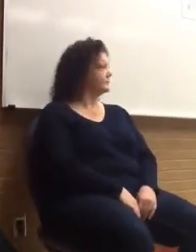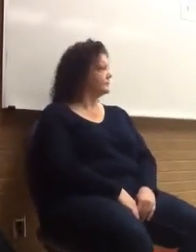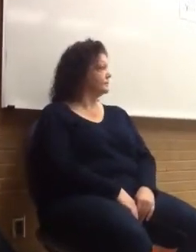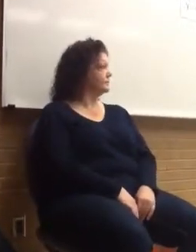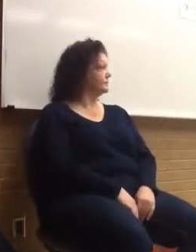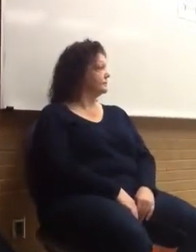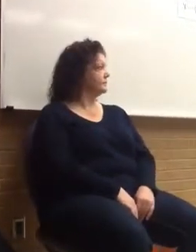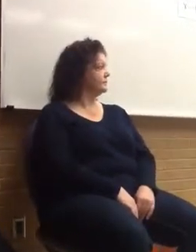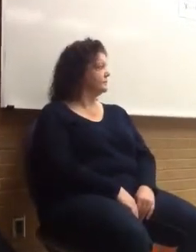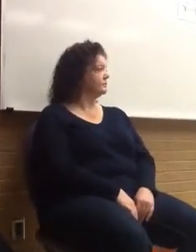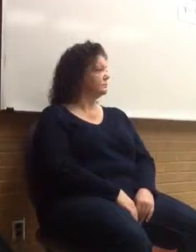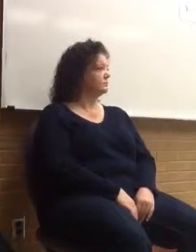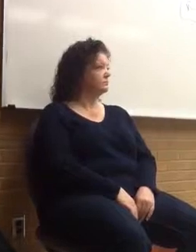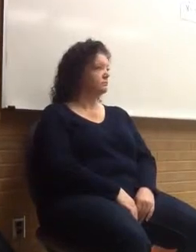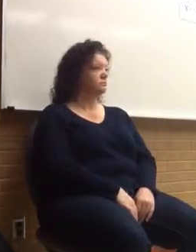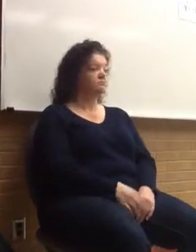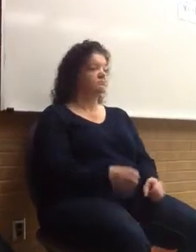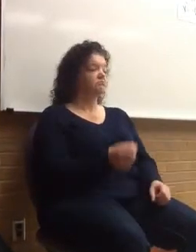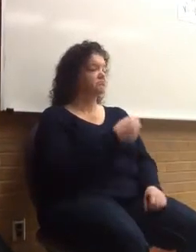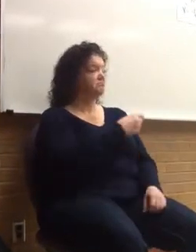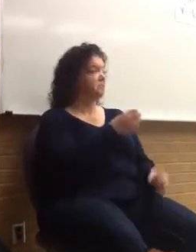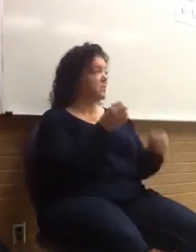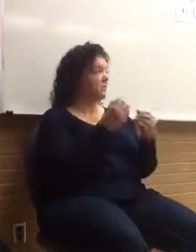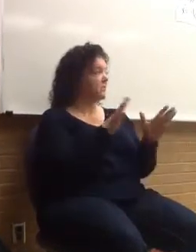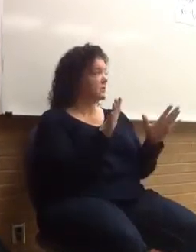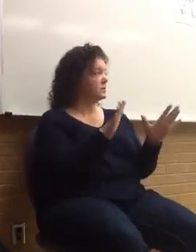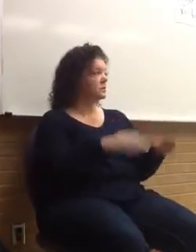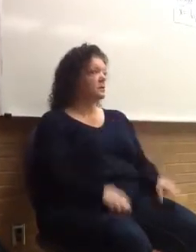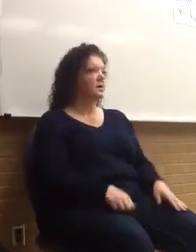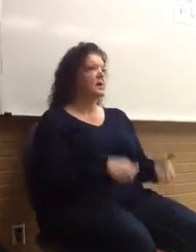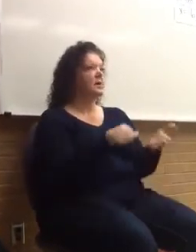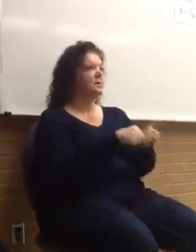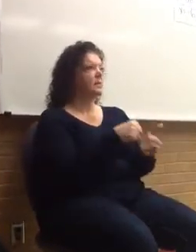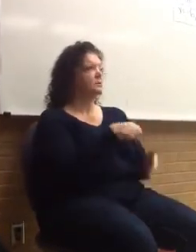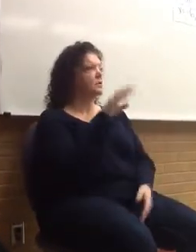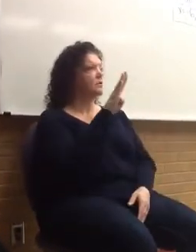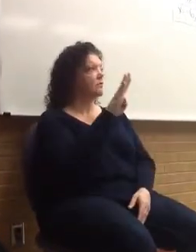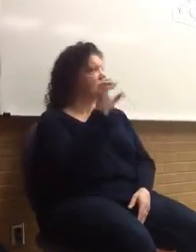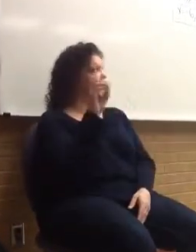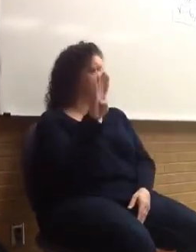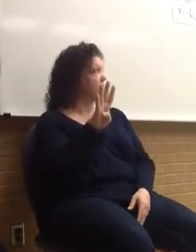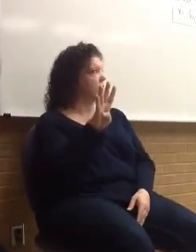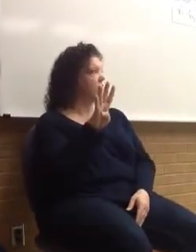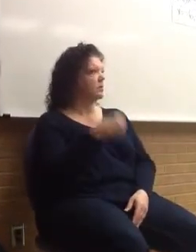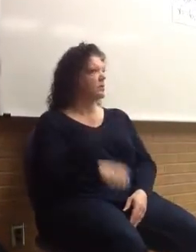Anybody else writing? Okay, bring it to page 404, red pen in your hand.